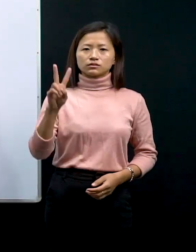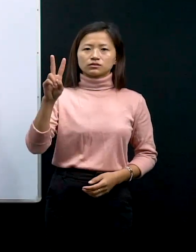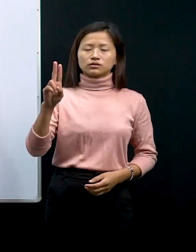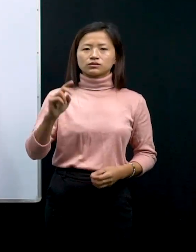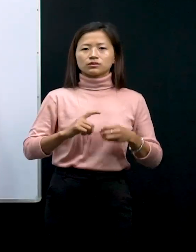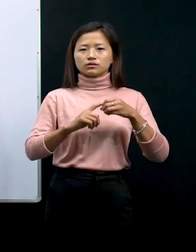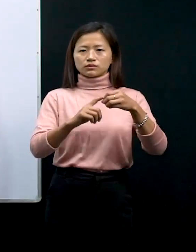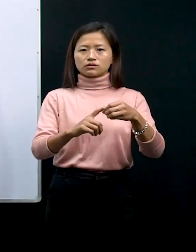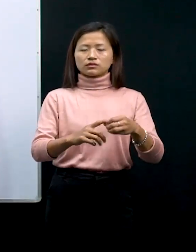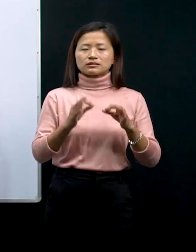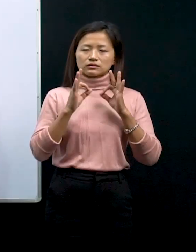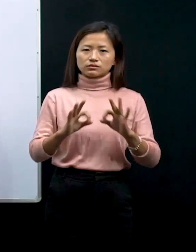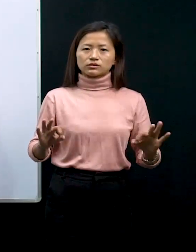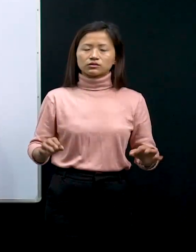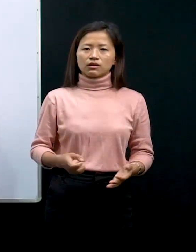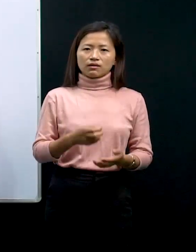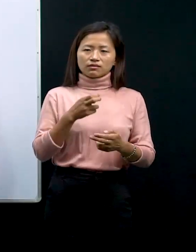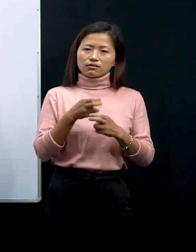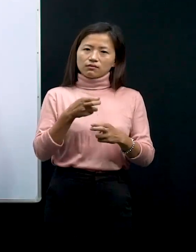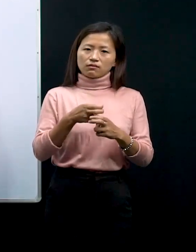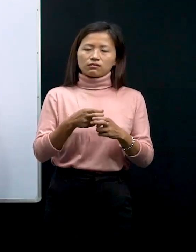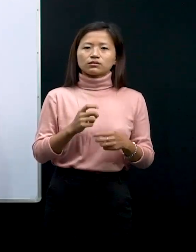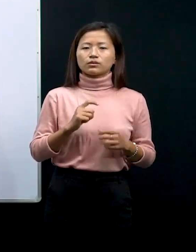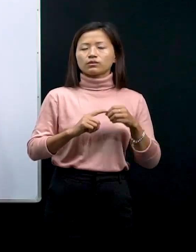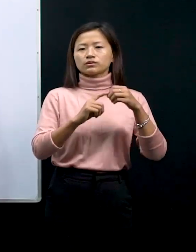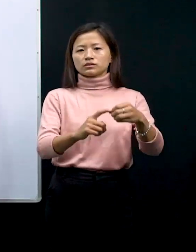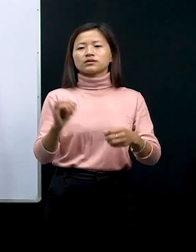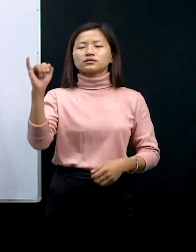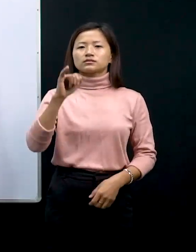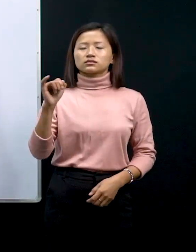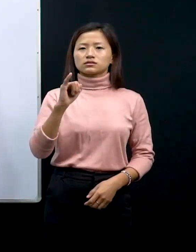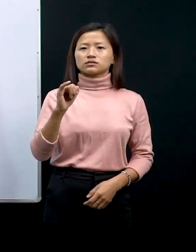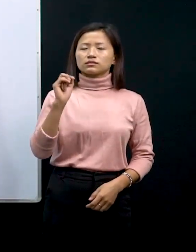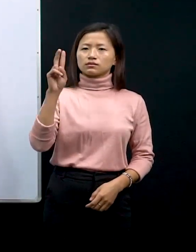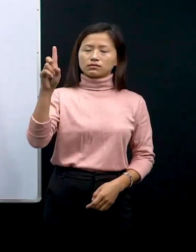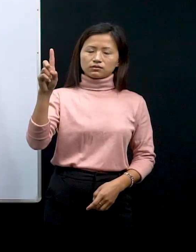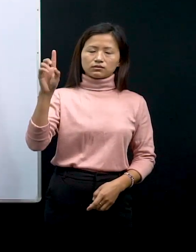make it first simple. Then I will go for very tough question. Okay. Question number 6. 10.2.